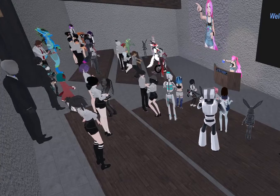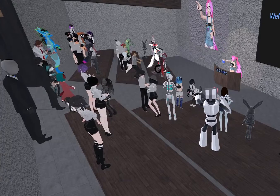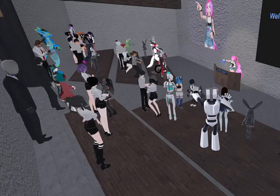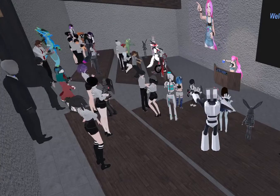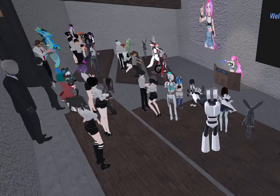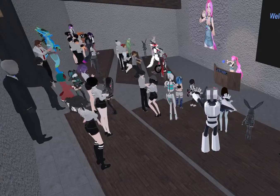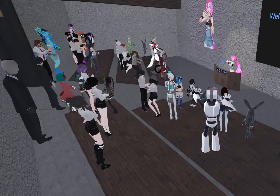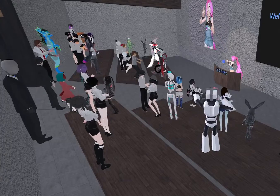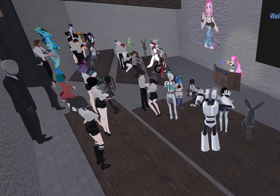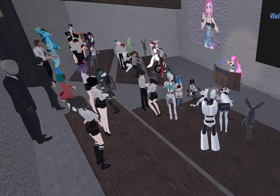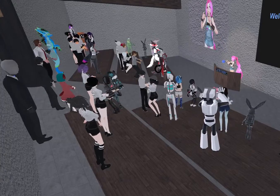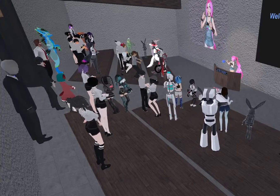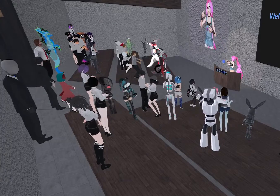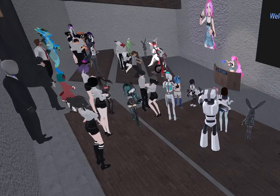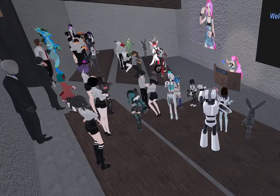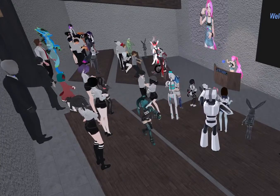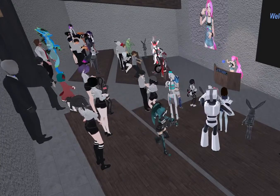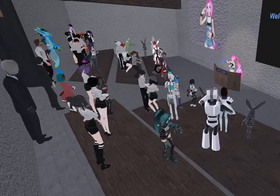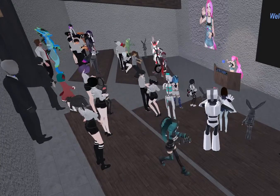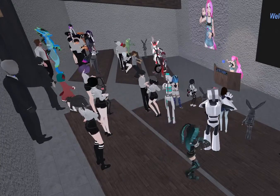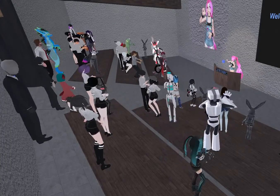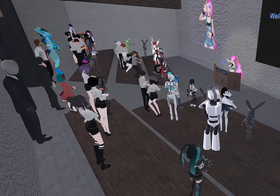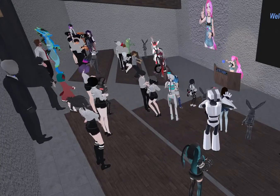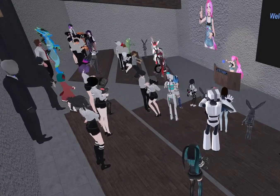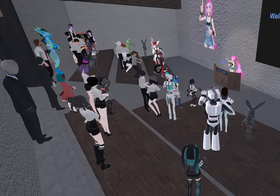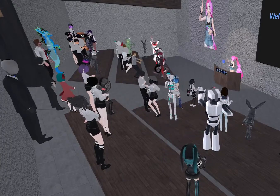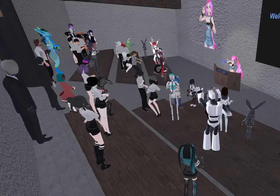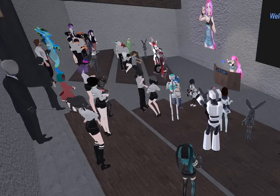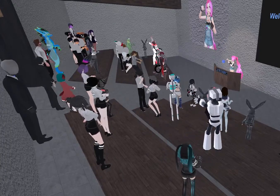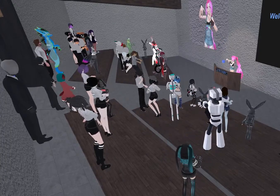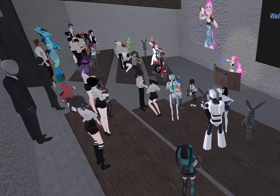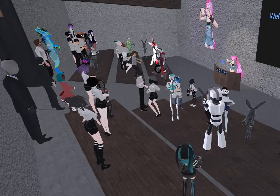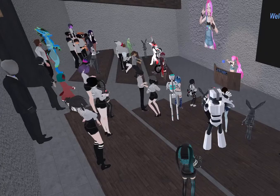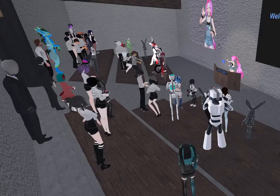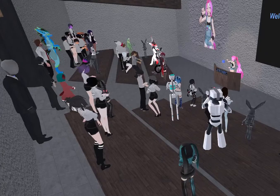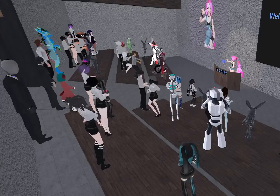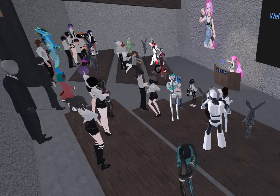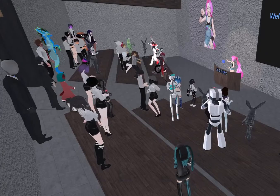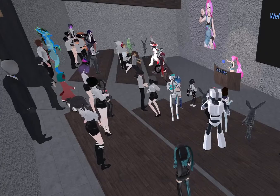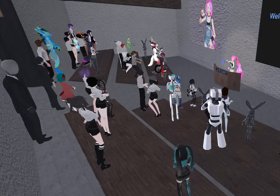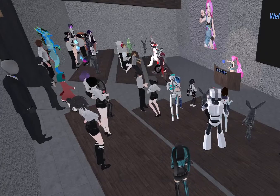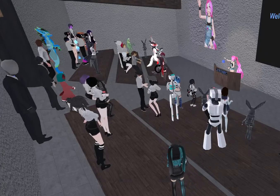Okay. So Havana, please change.